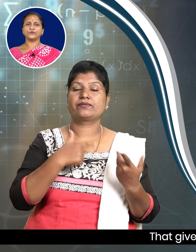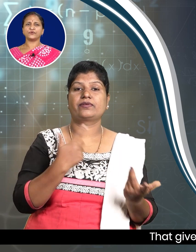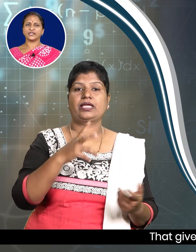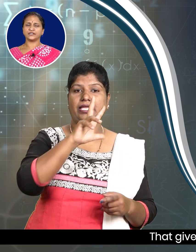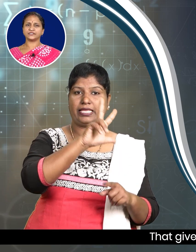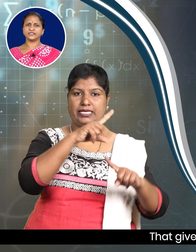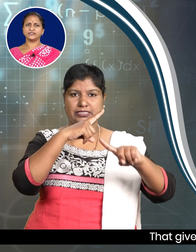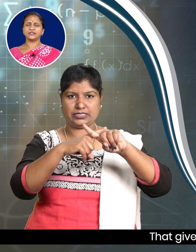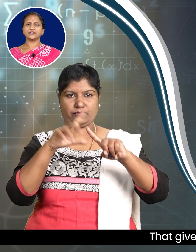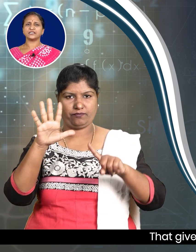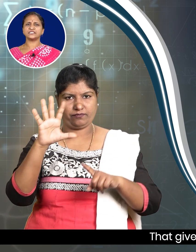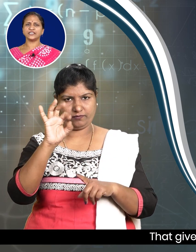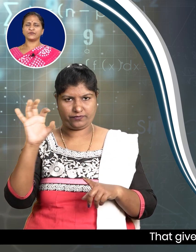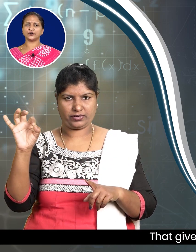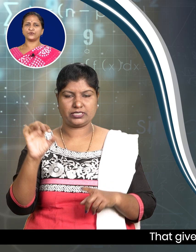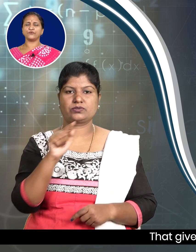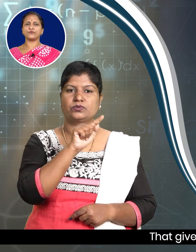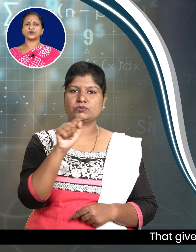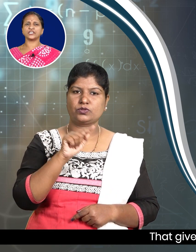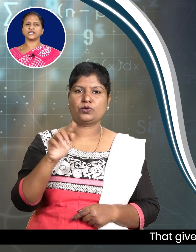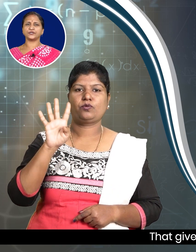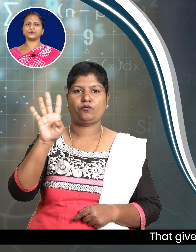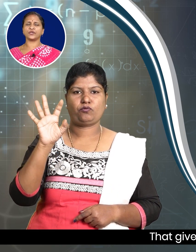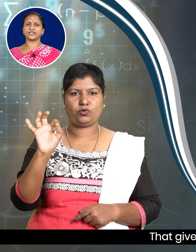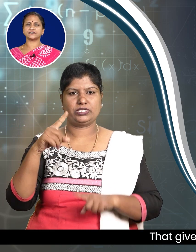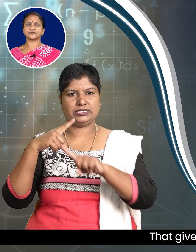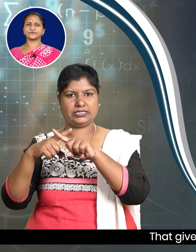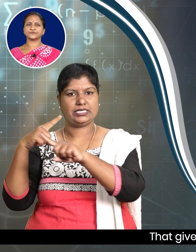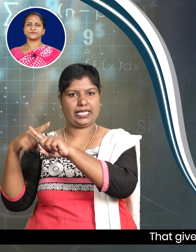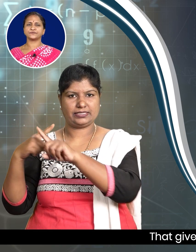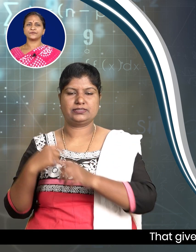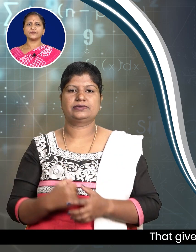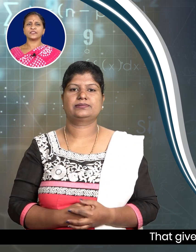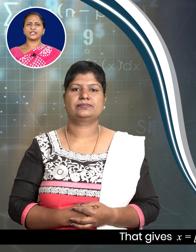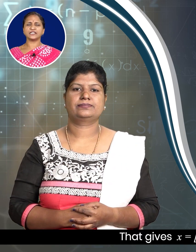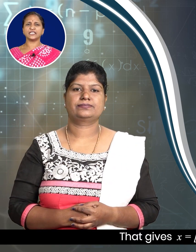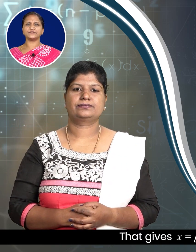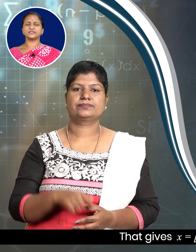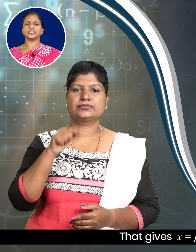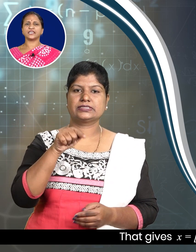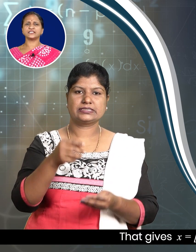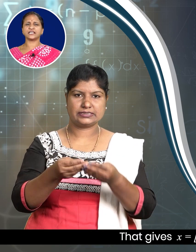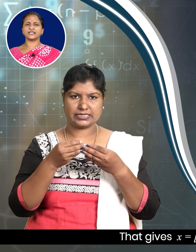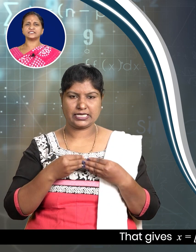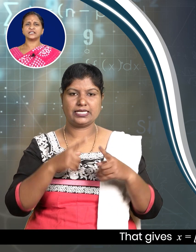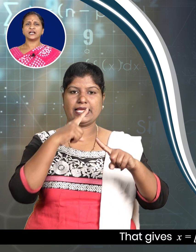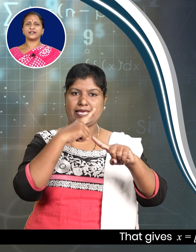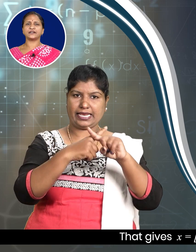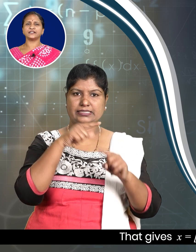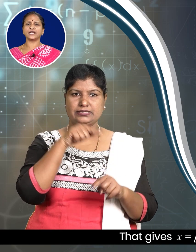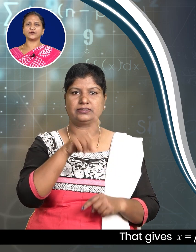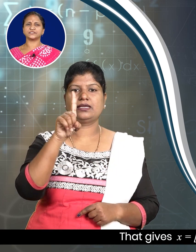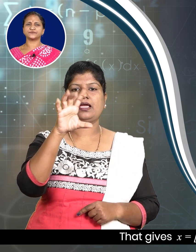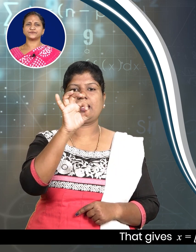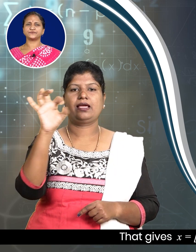into 500 is equal to 40 into x. That gives x as